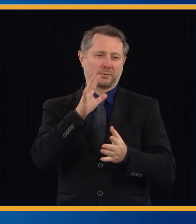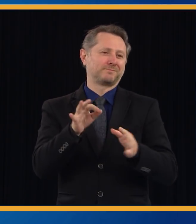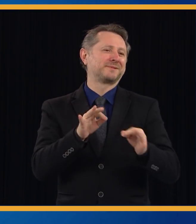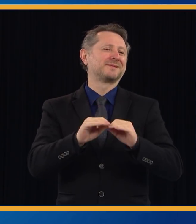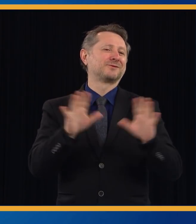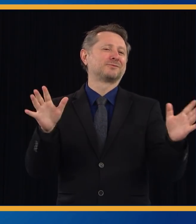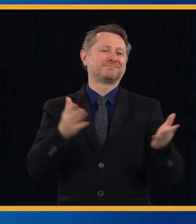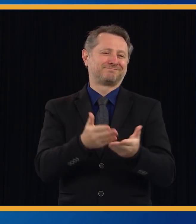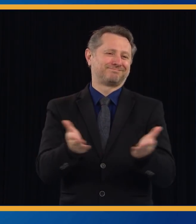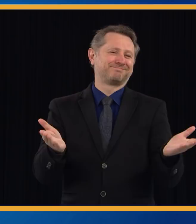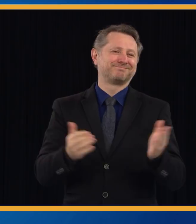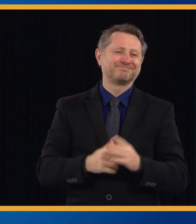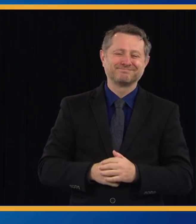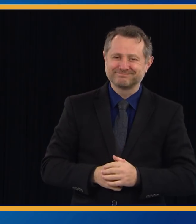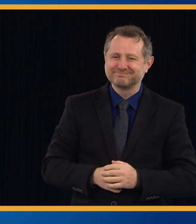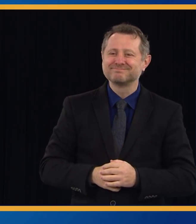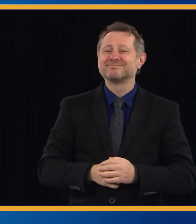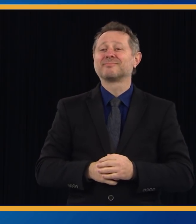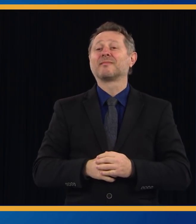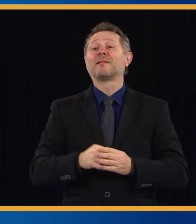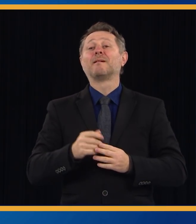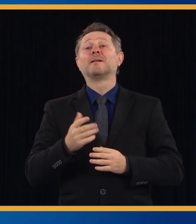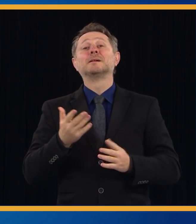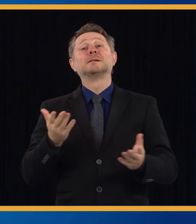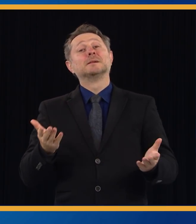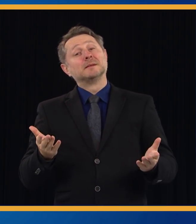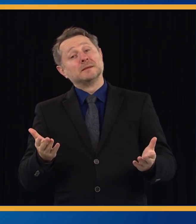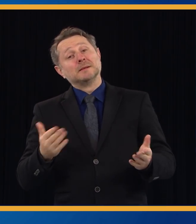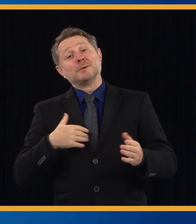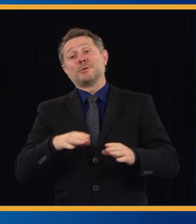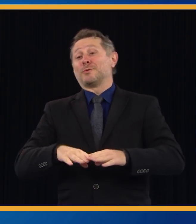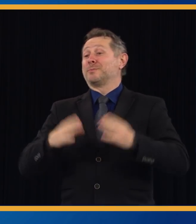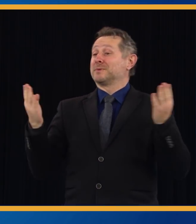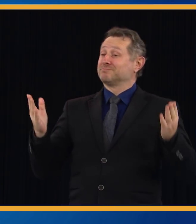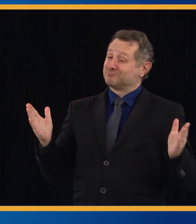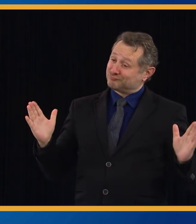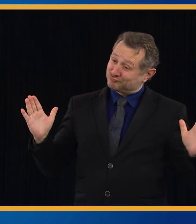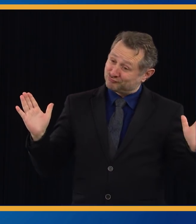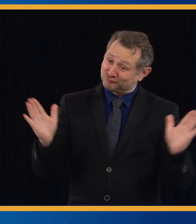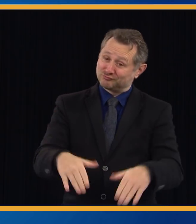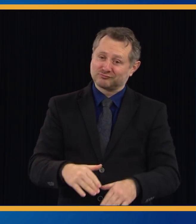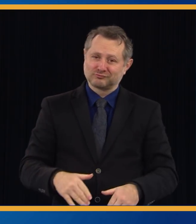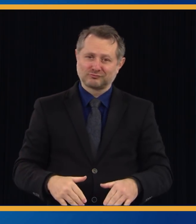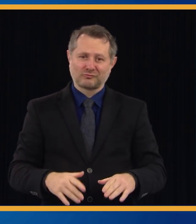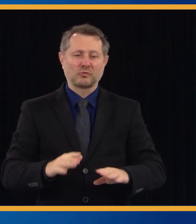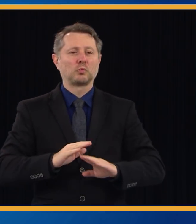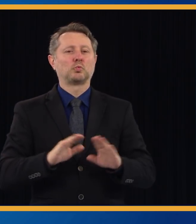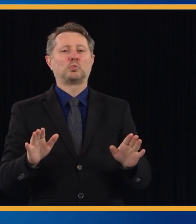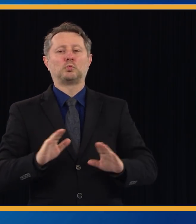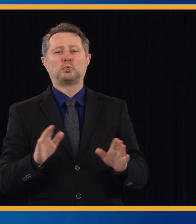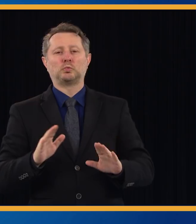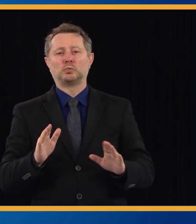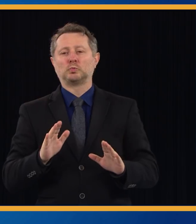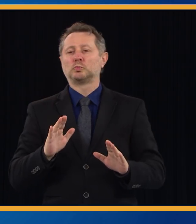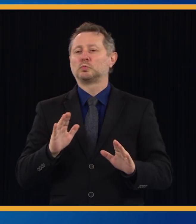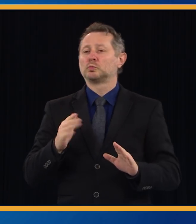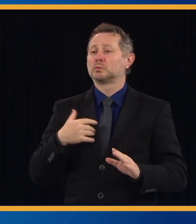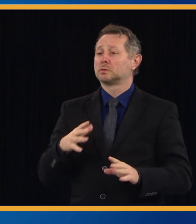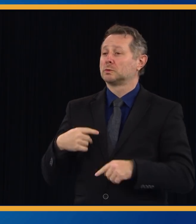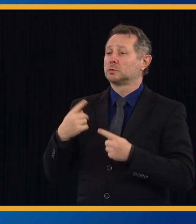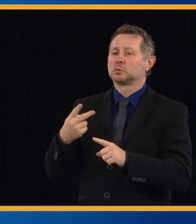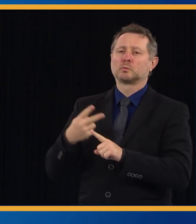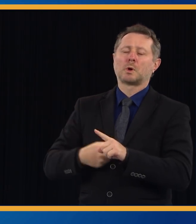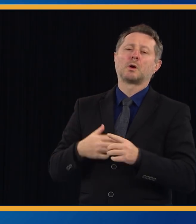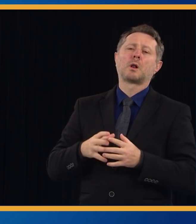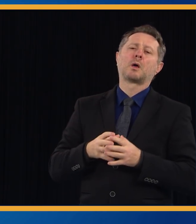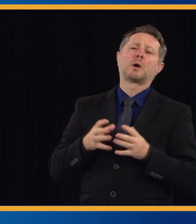Also, I don't want to just reopen. We learned a lot of lessons here, painfully, but we learned